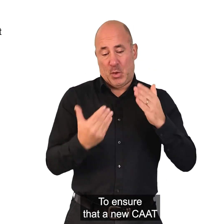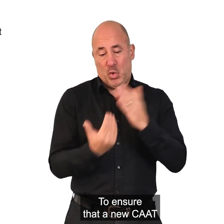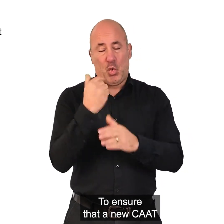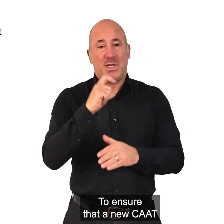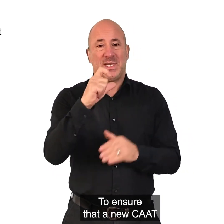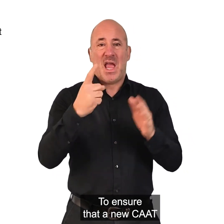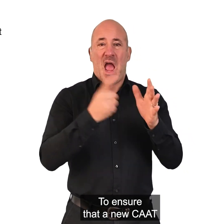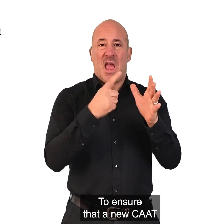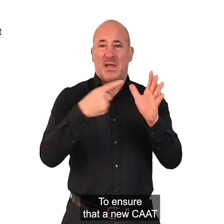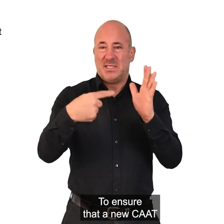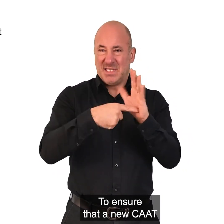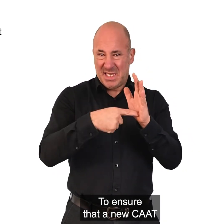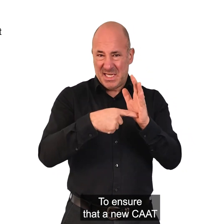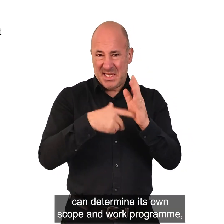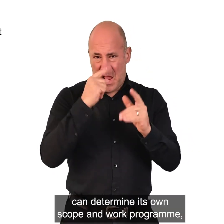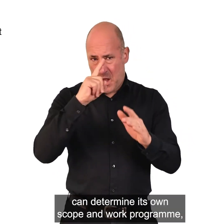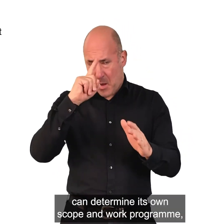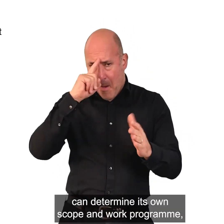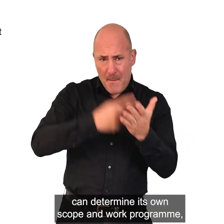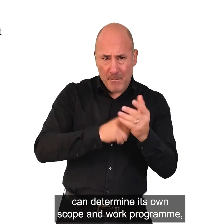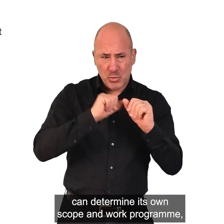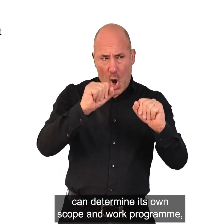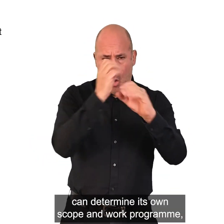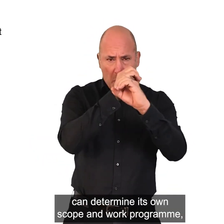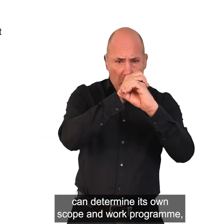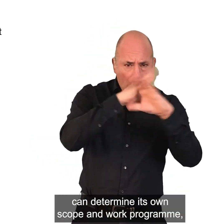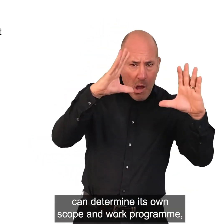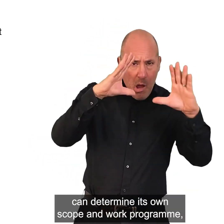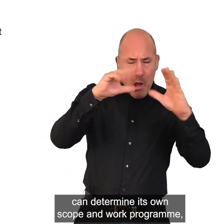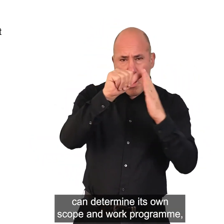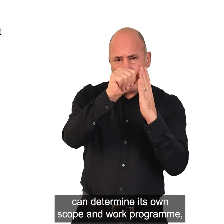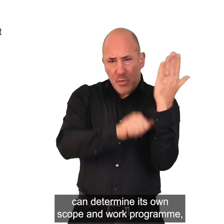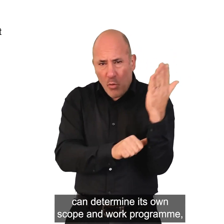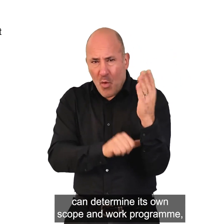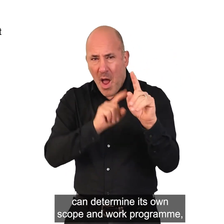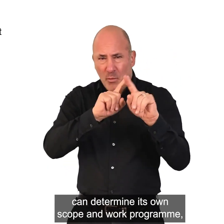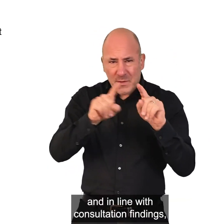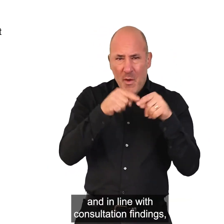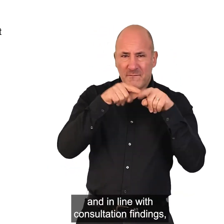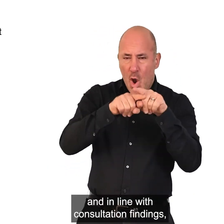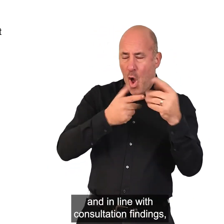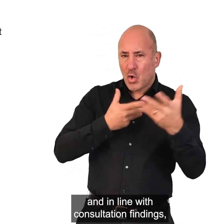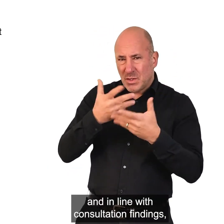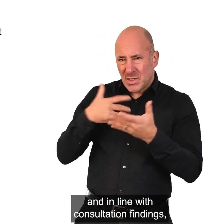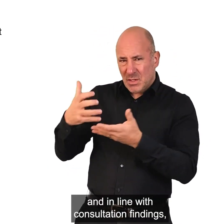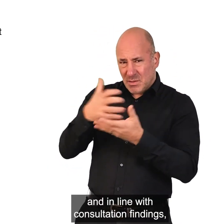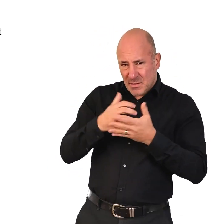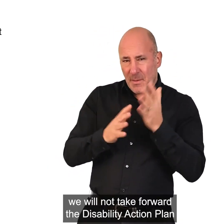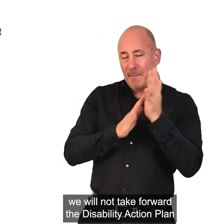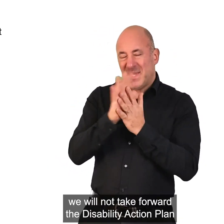To ensure that a new CAAT can determine its own scope and work programme, and in line with consultation